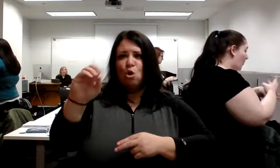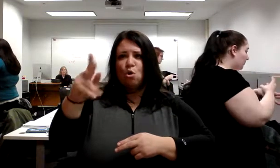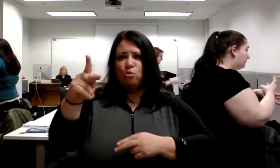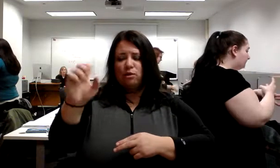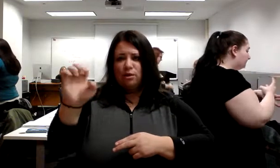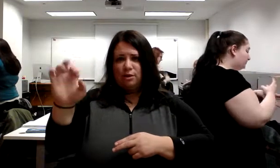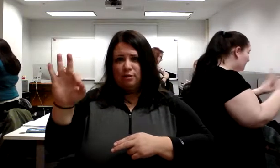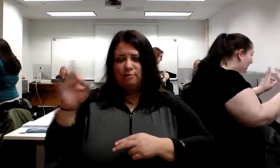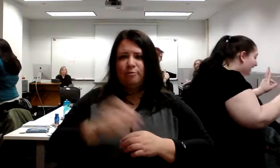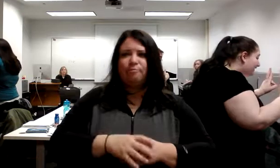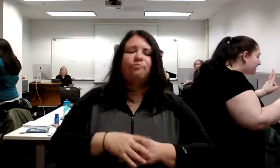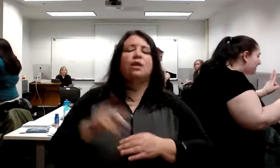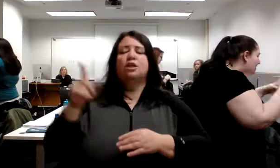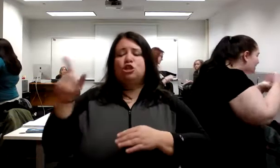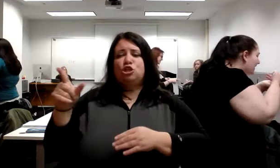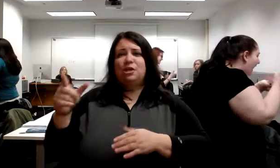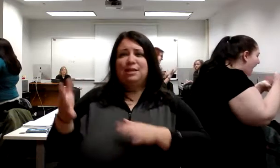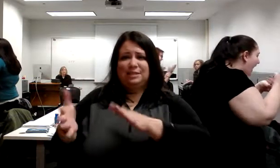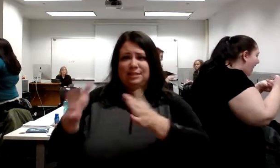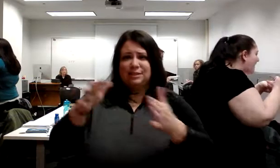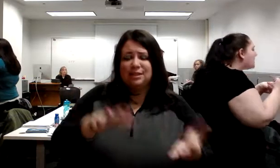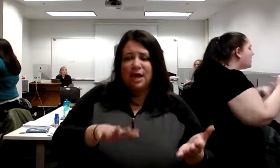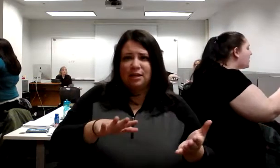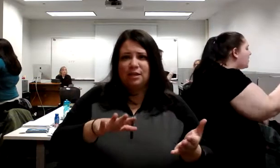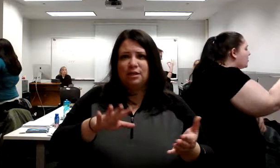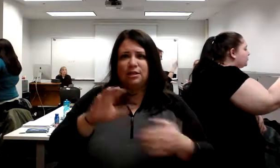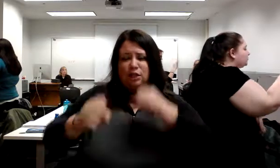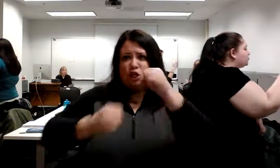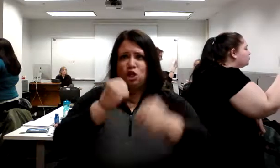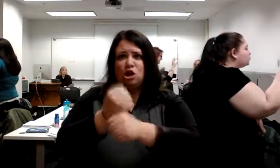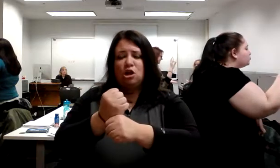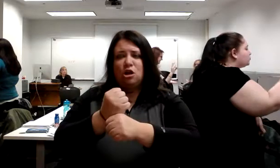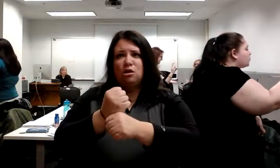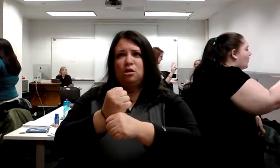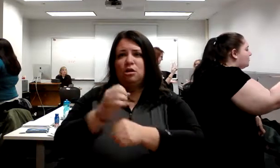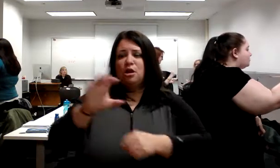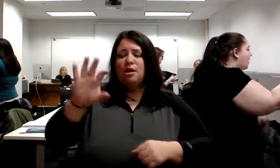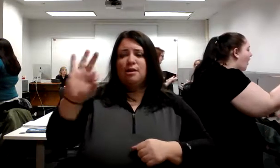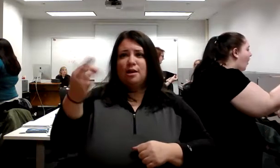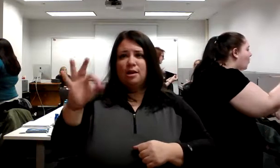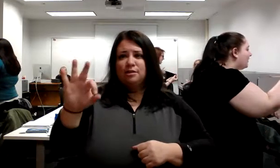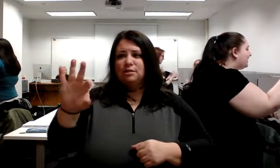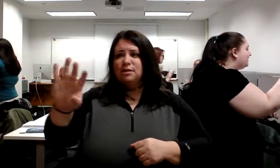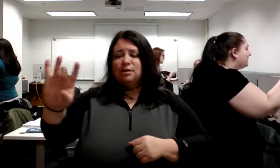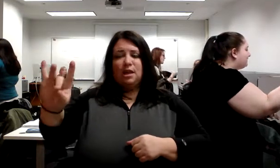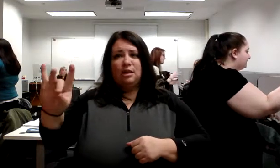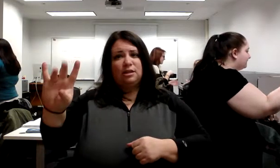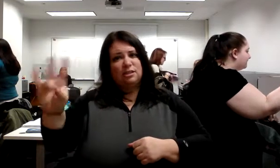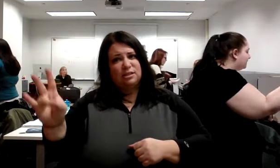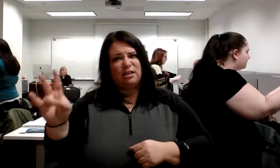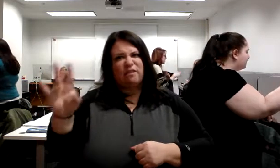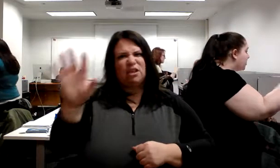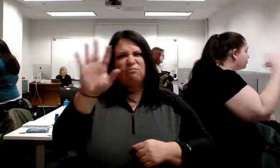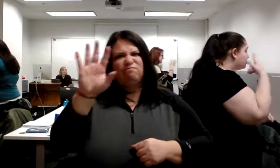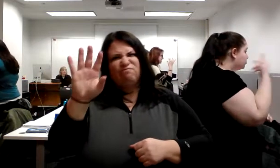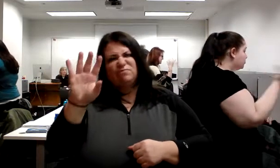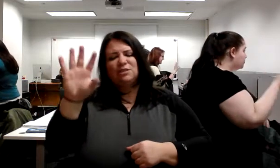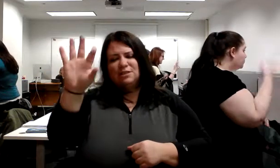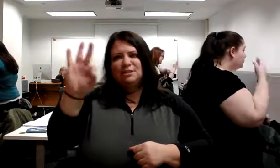she died in 1987. How many of you were born in 1987 or 88? Okay, so she died around the